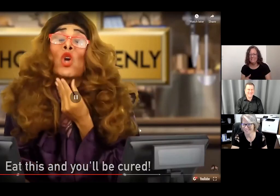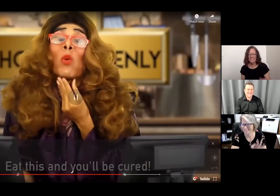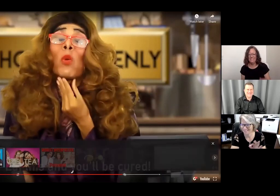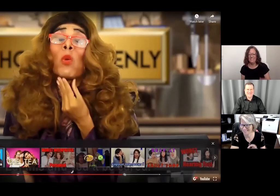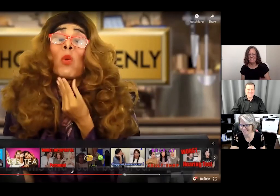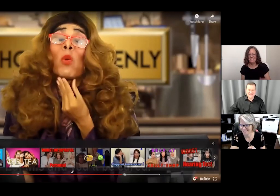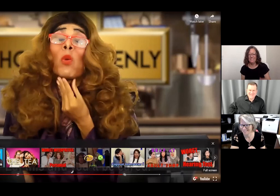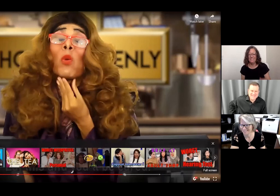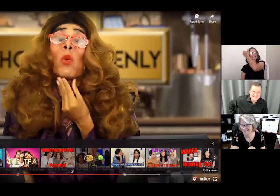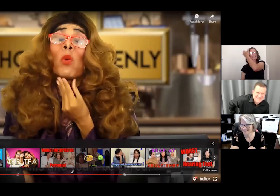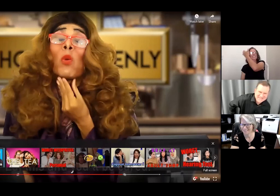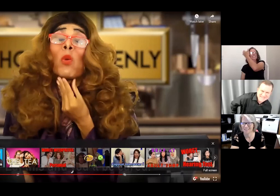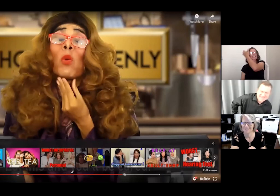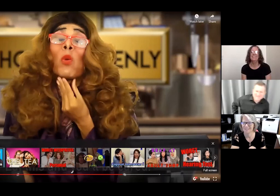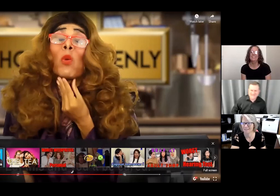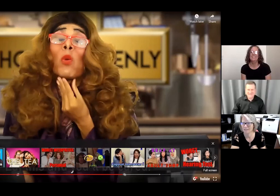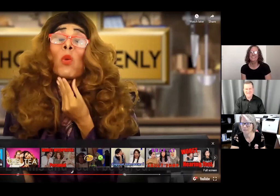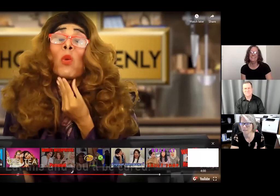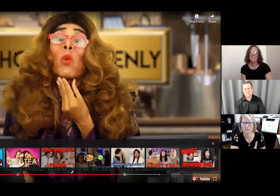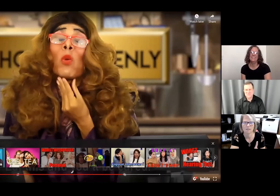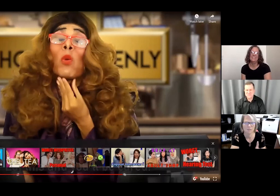I think that's good. I think you get the idea.